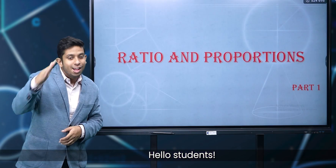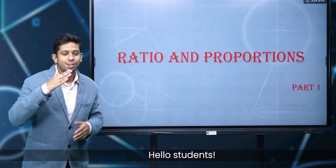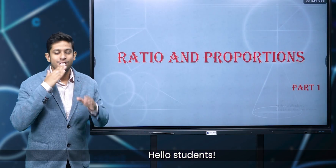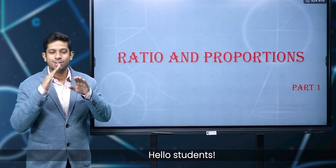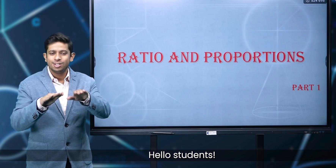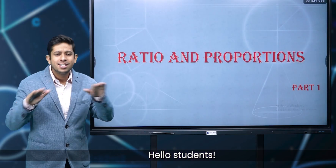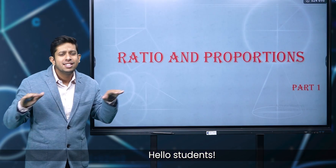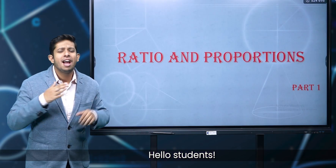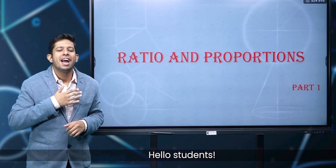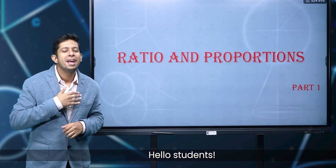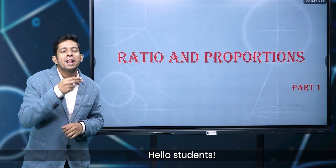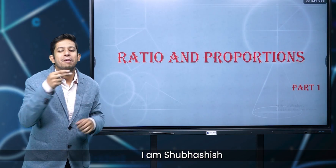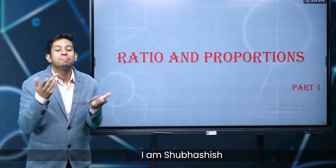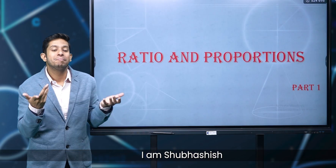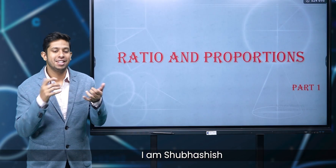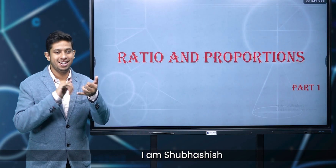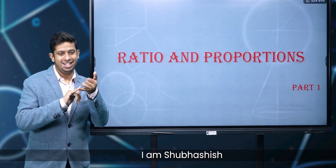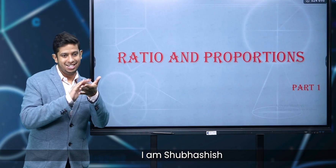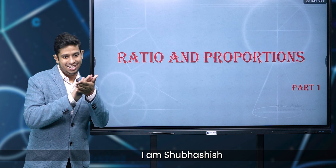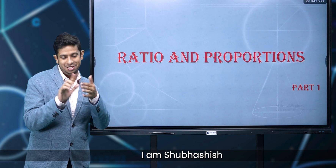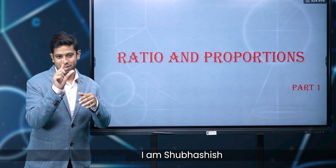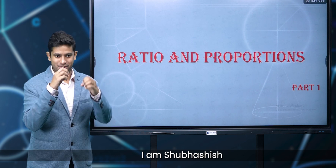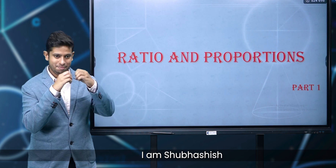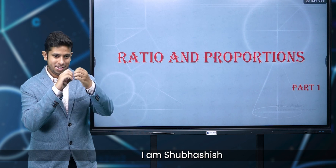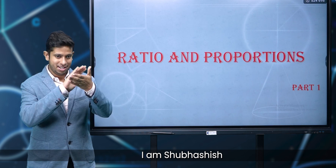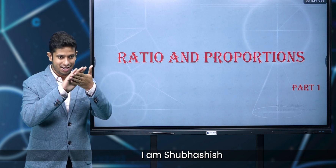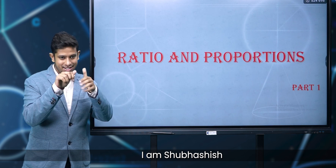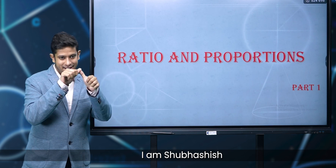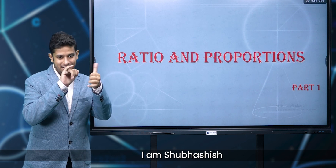Hello students, I am Shubhashish.